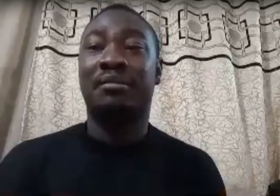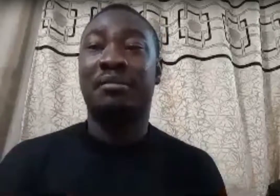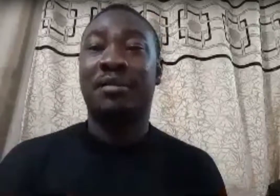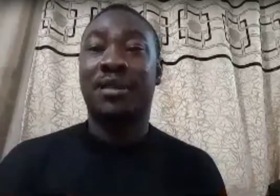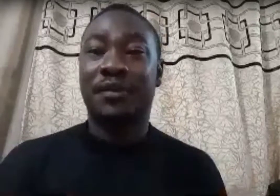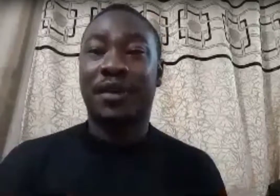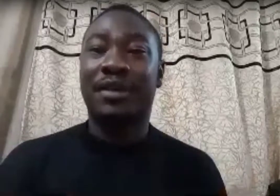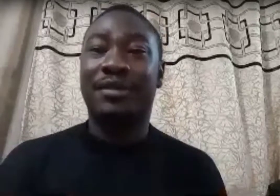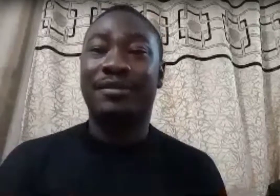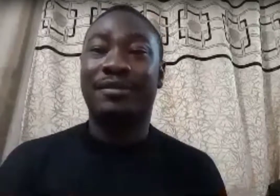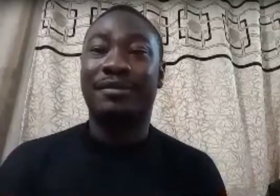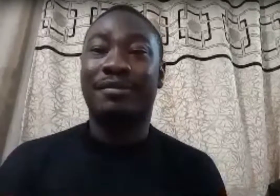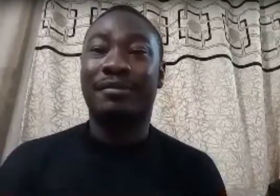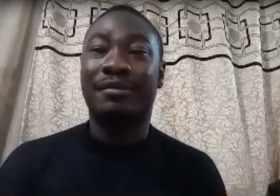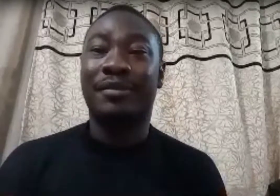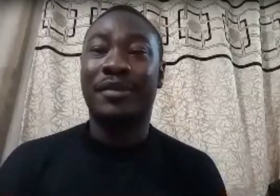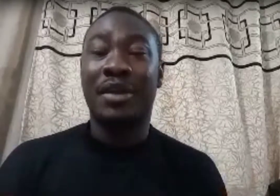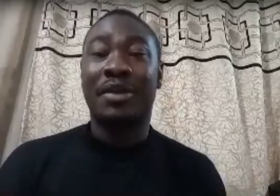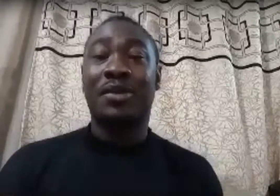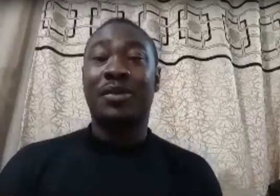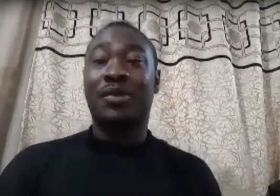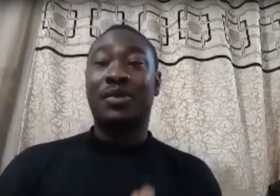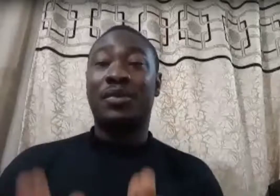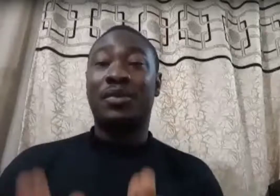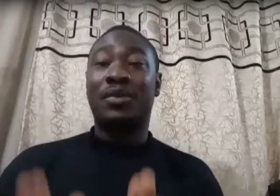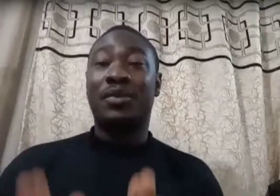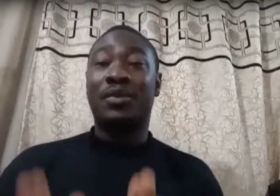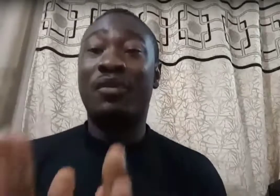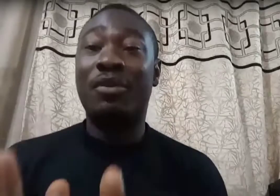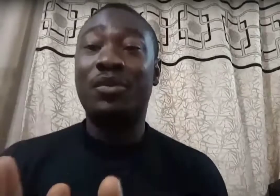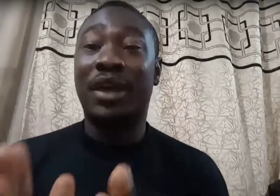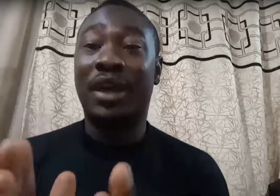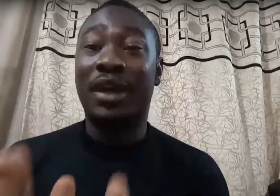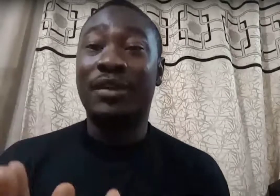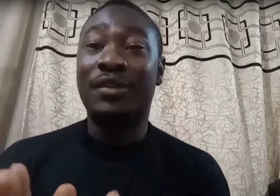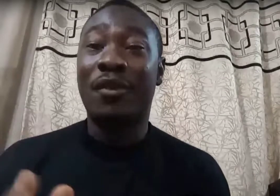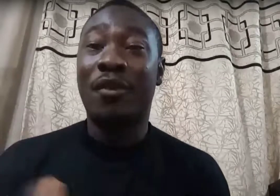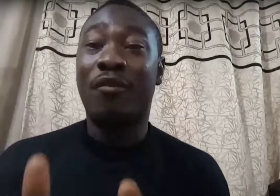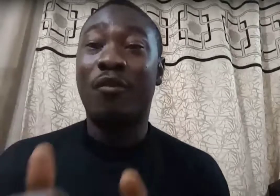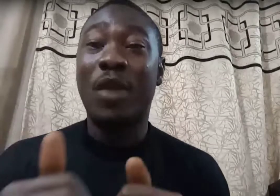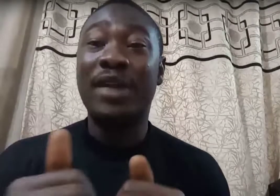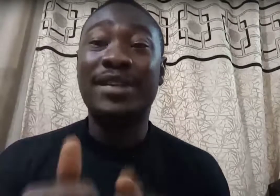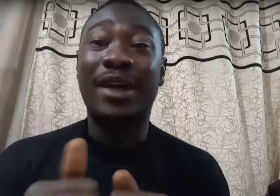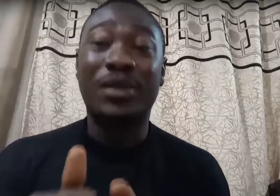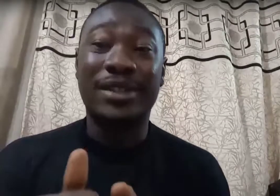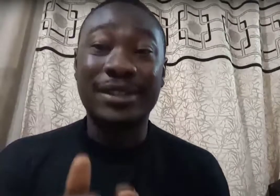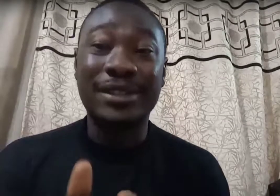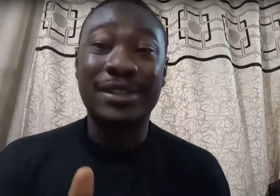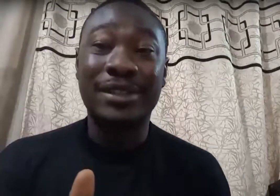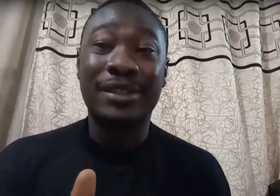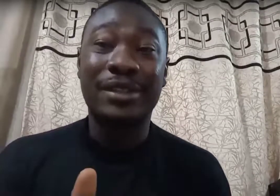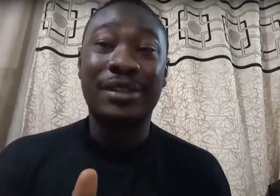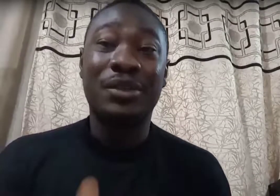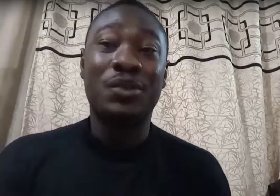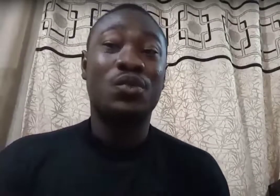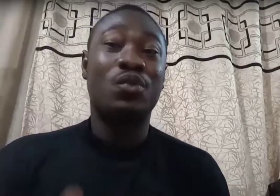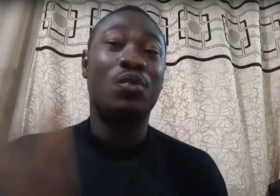With that, we have come to the end of 1,000 to 1 billion. In fact, we started from